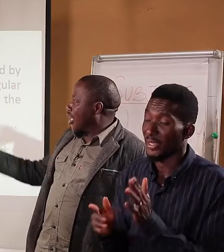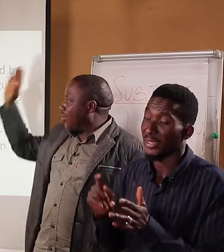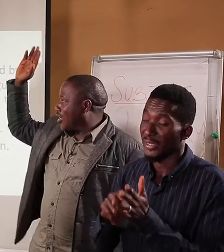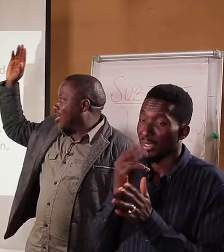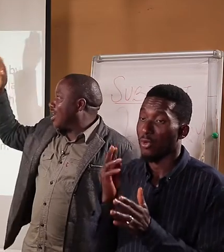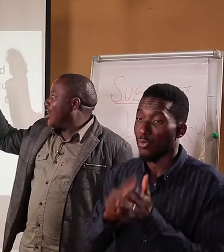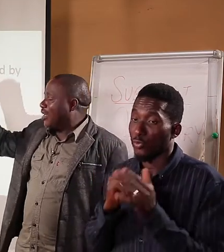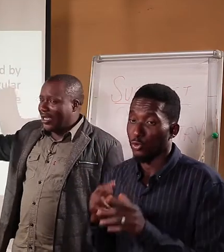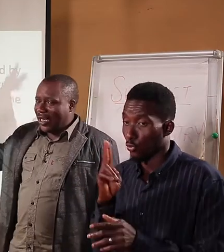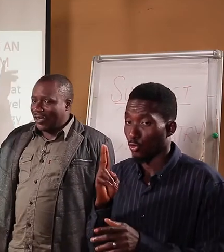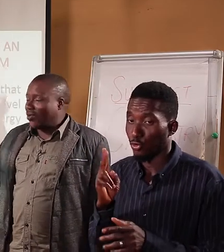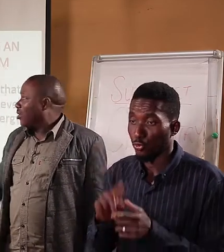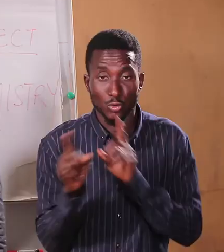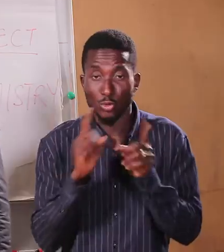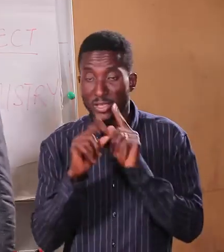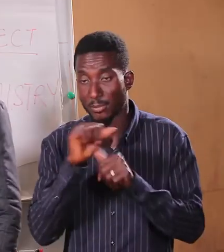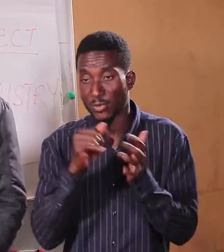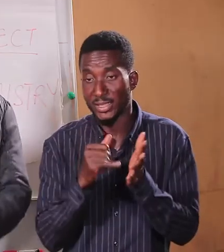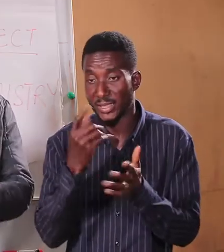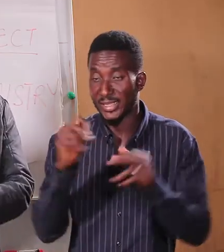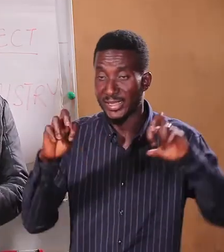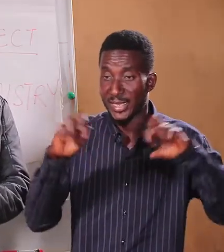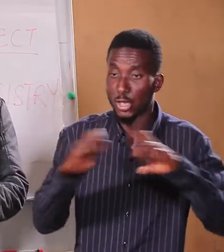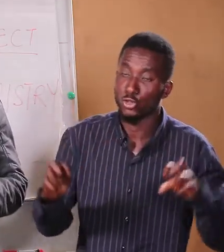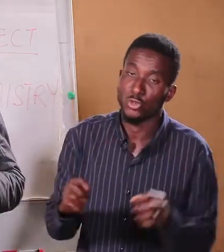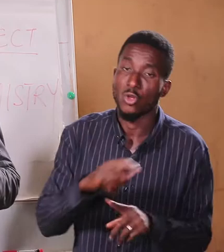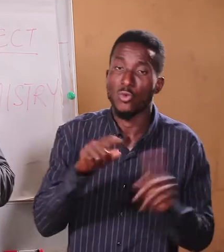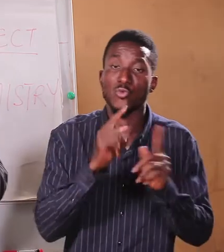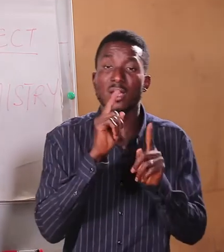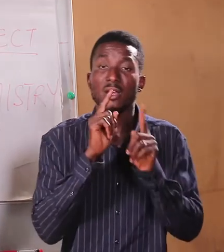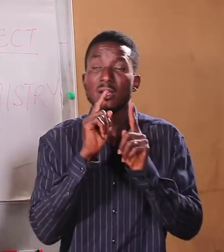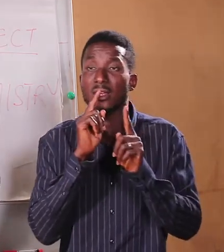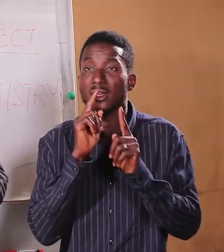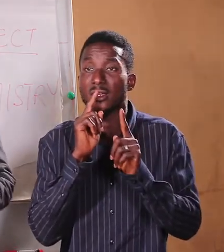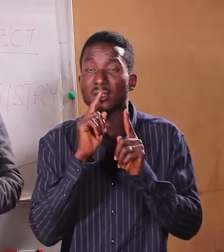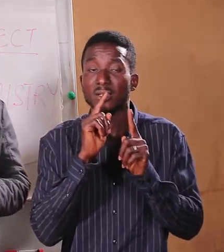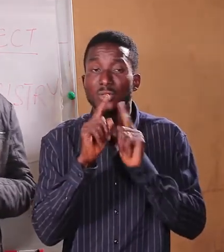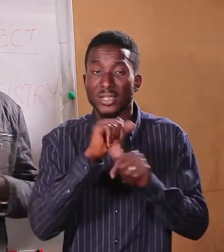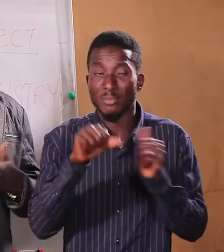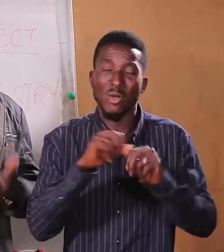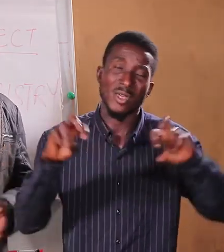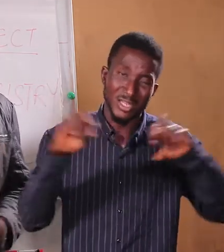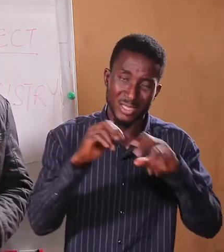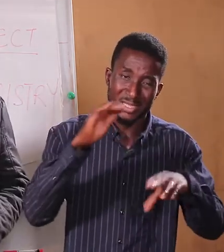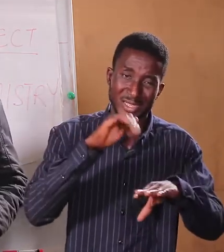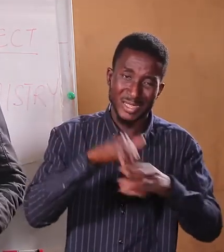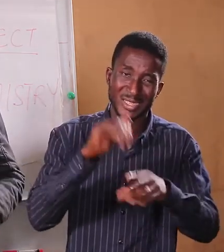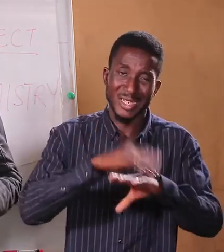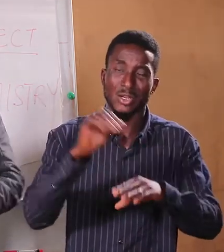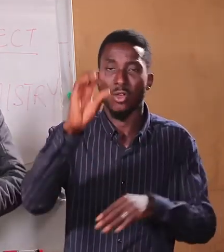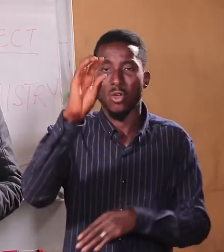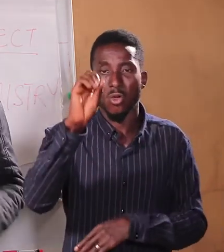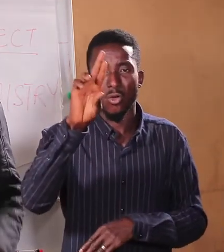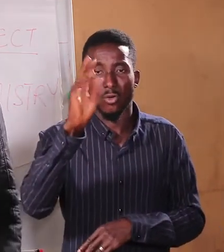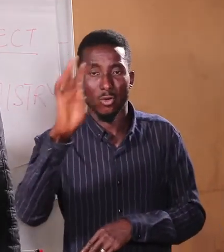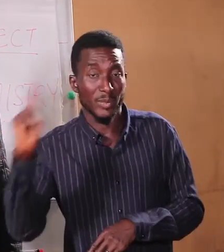in describing an electron. Now, whenever we are assigning an electron in an orbital, we are